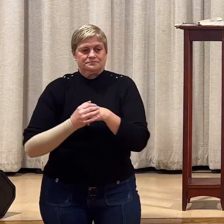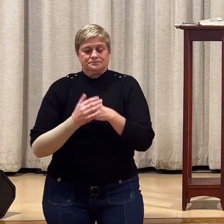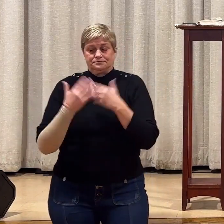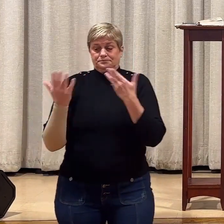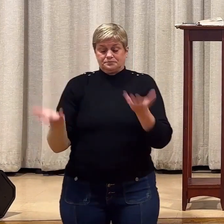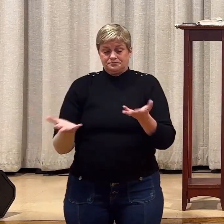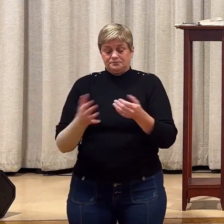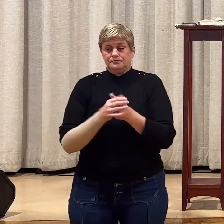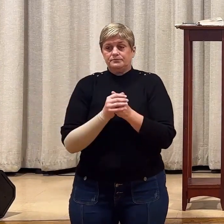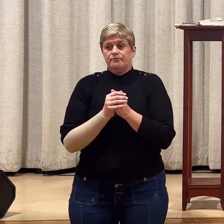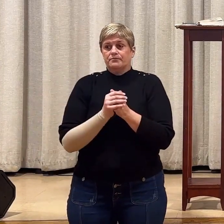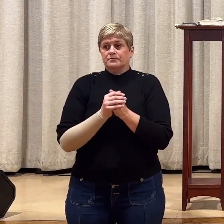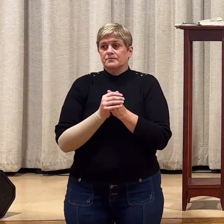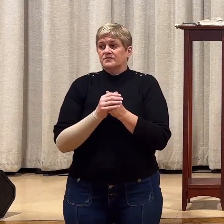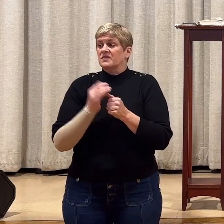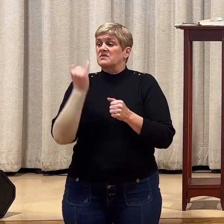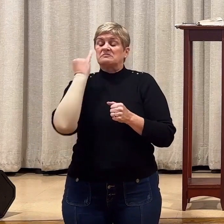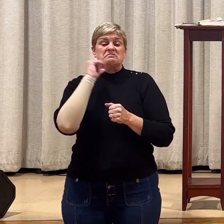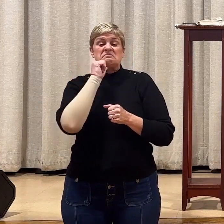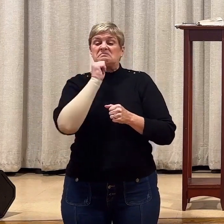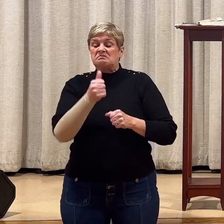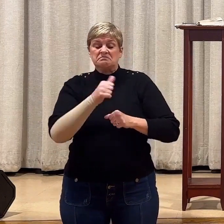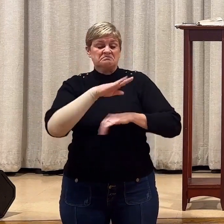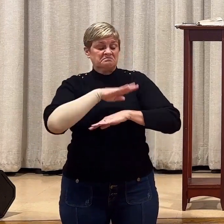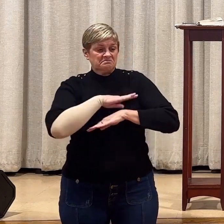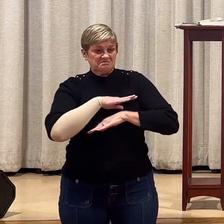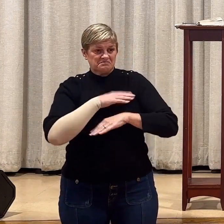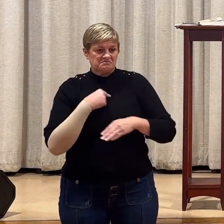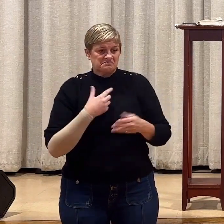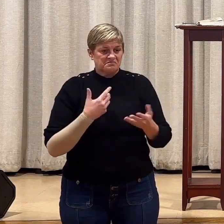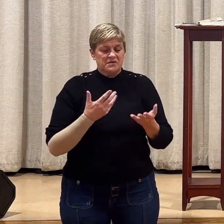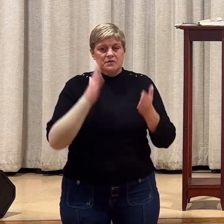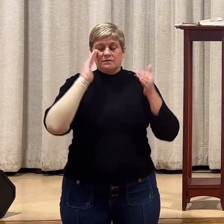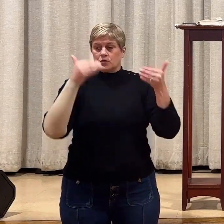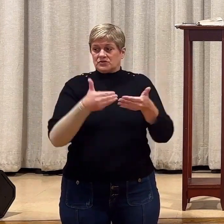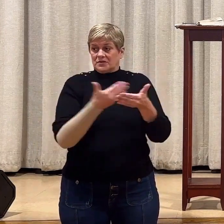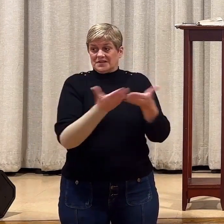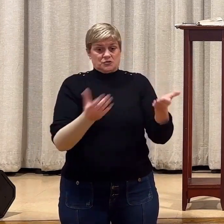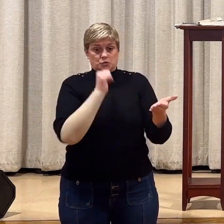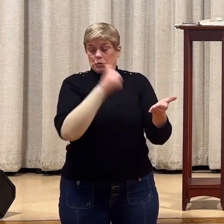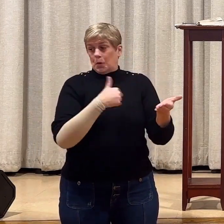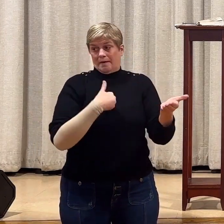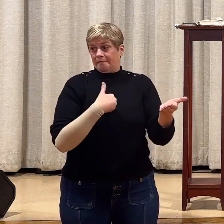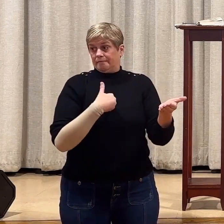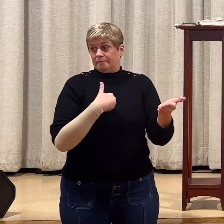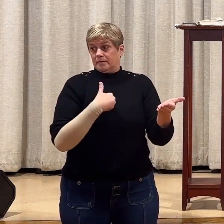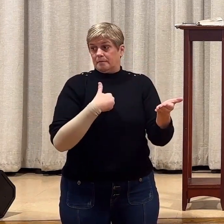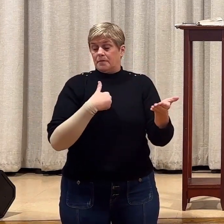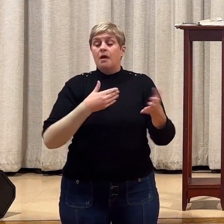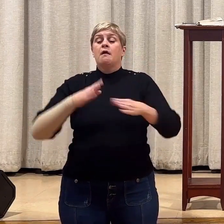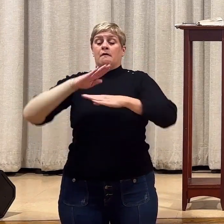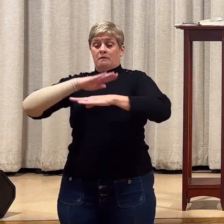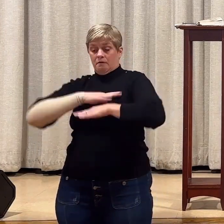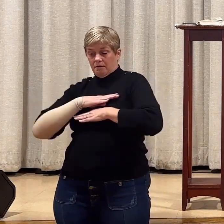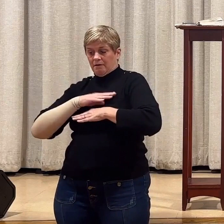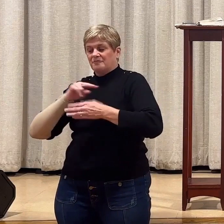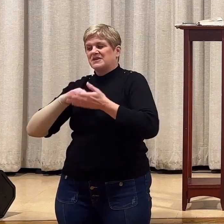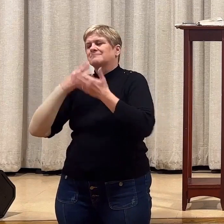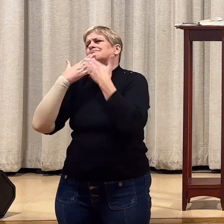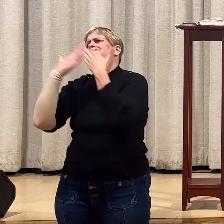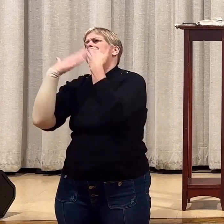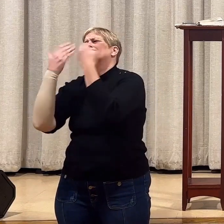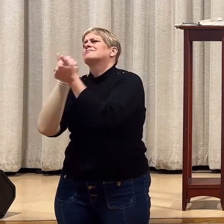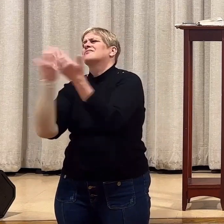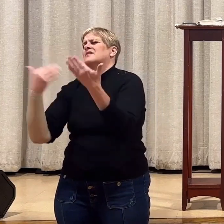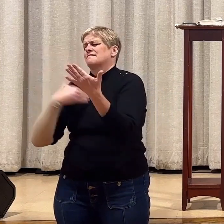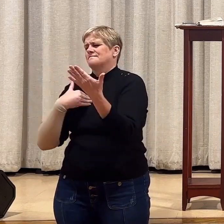this. Discontentment focuses on what you don't have, but contentment is thankful for what